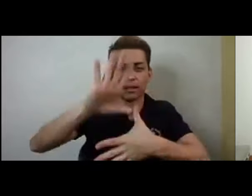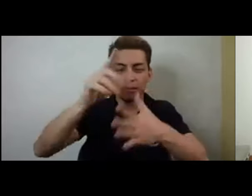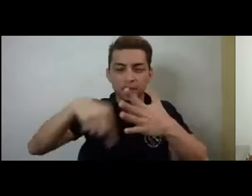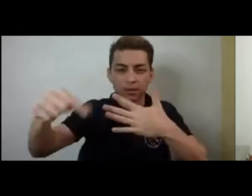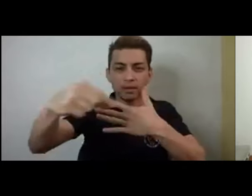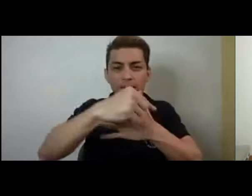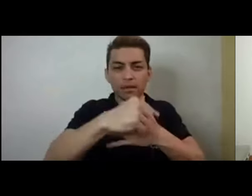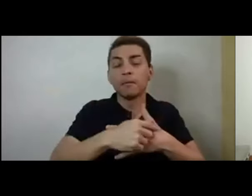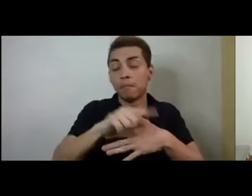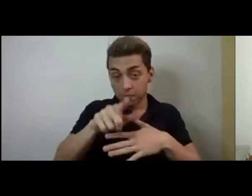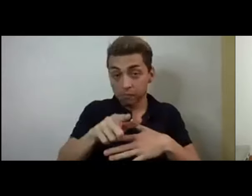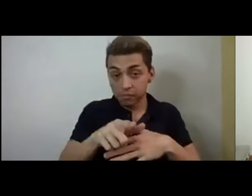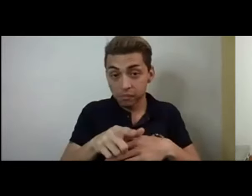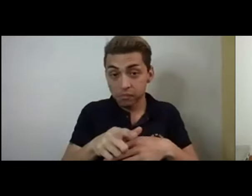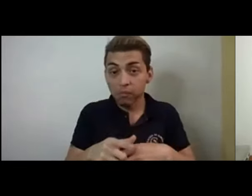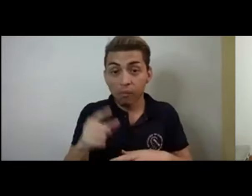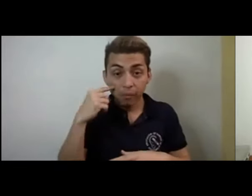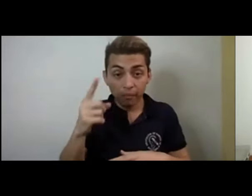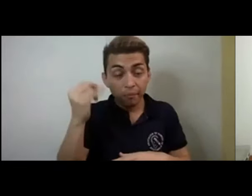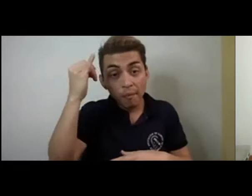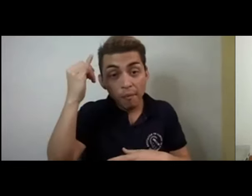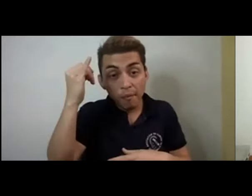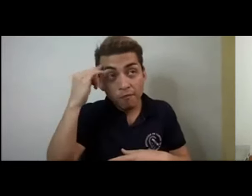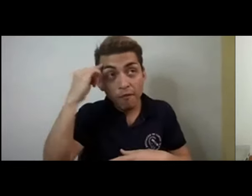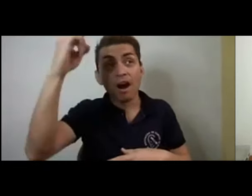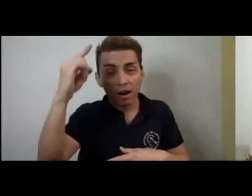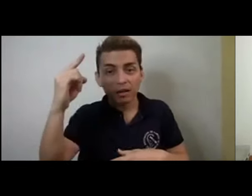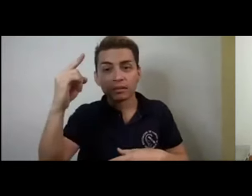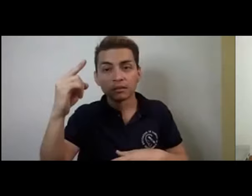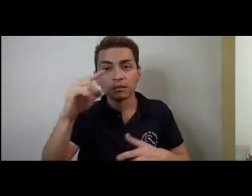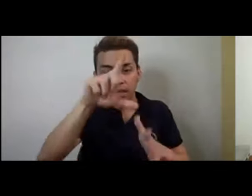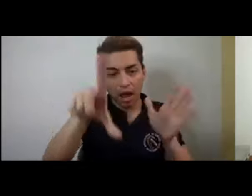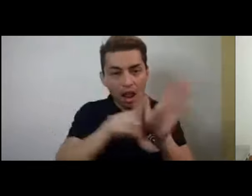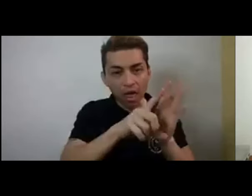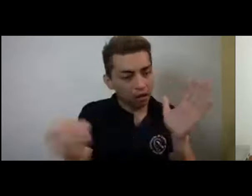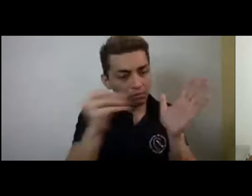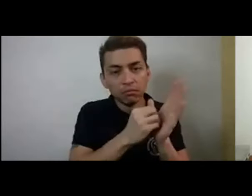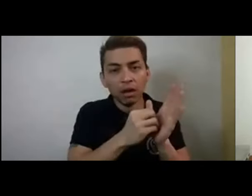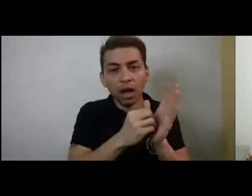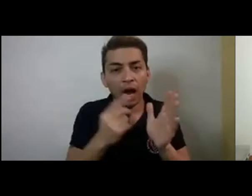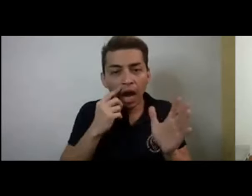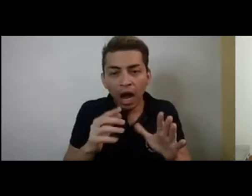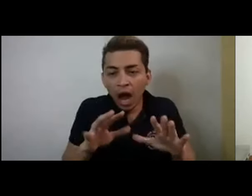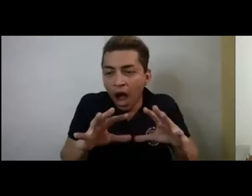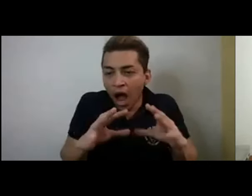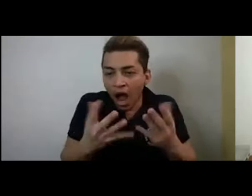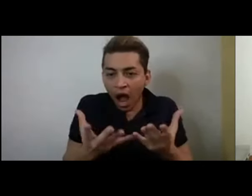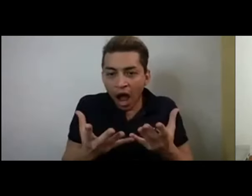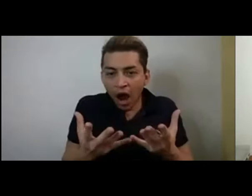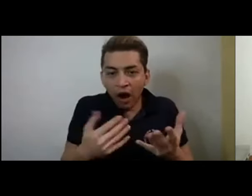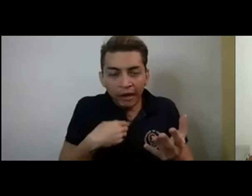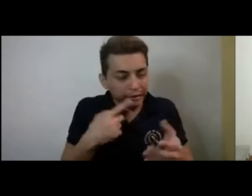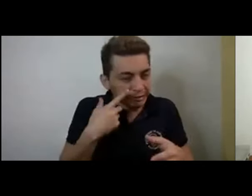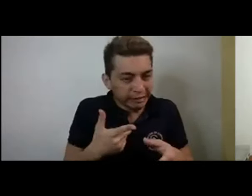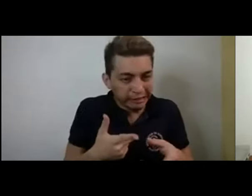include a greater trust for legislation to be put in place to address the needs of the most vulnerable